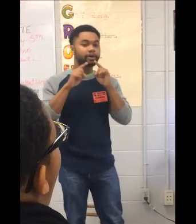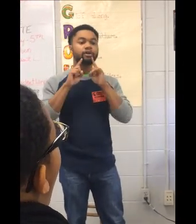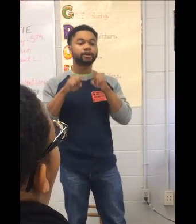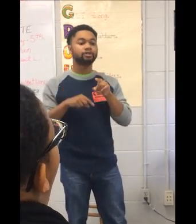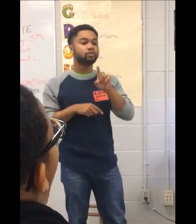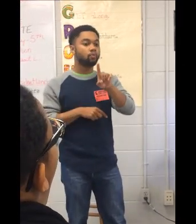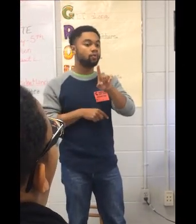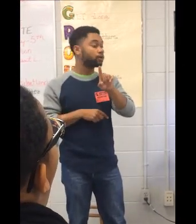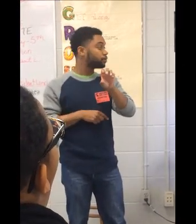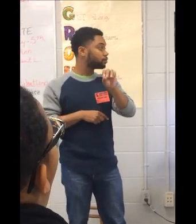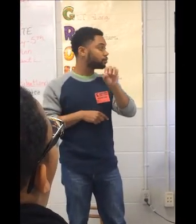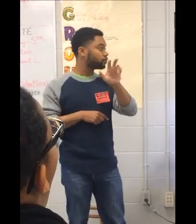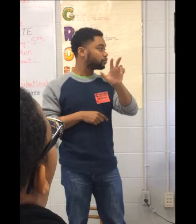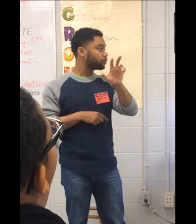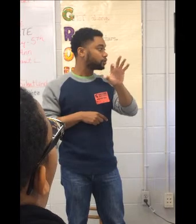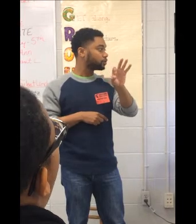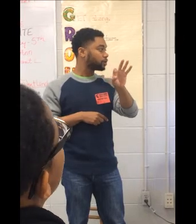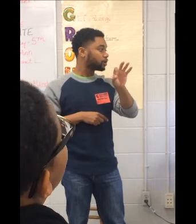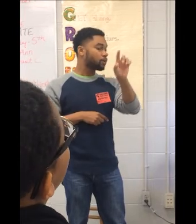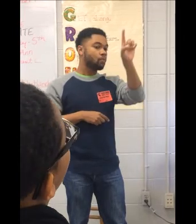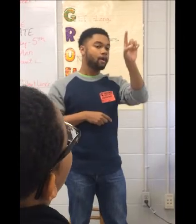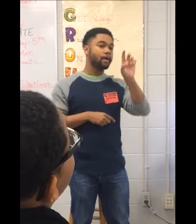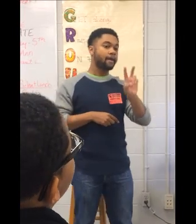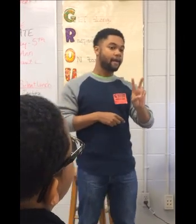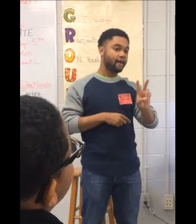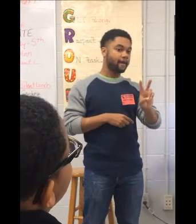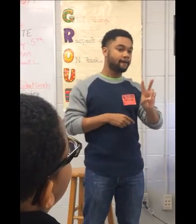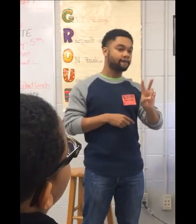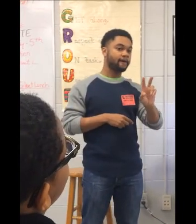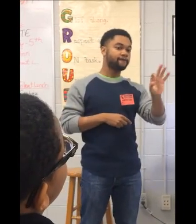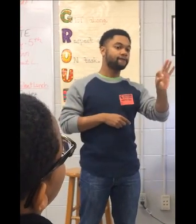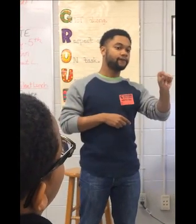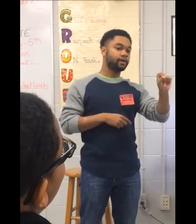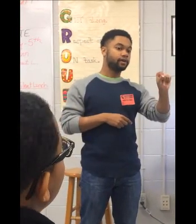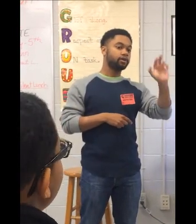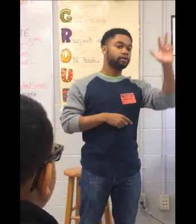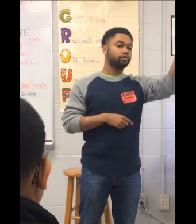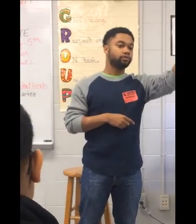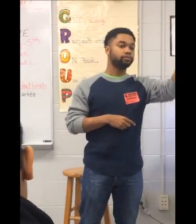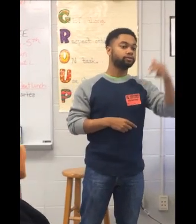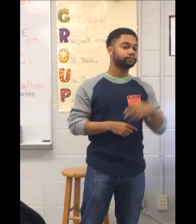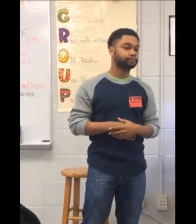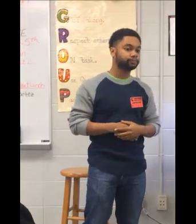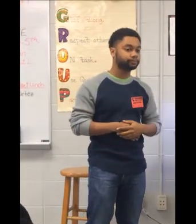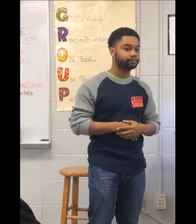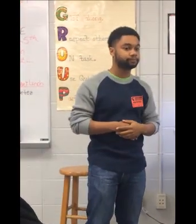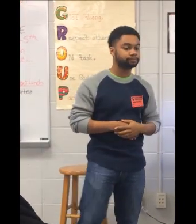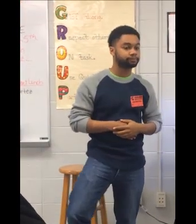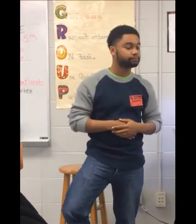1,039 and 1/2 feet cubed.